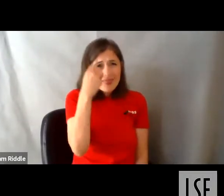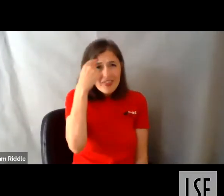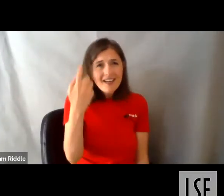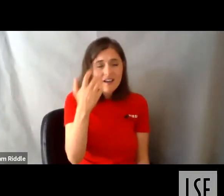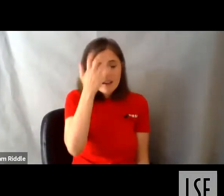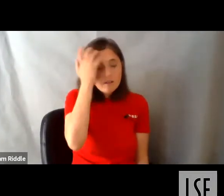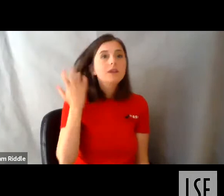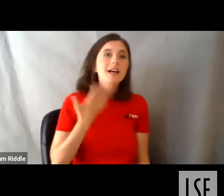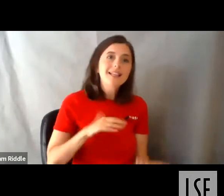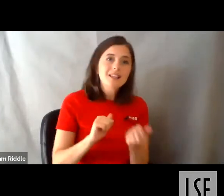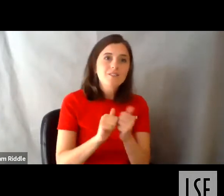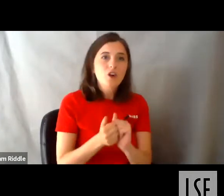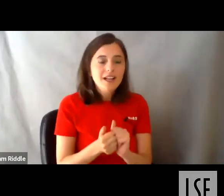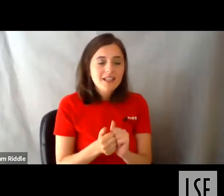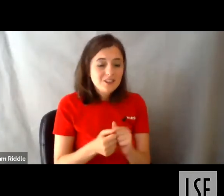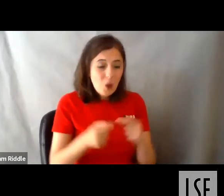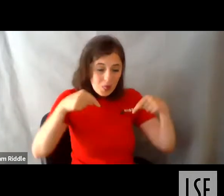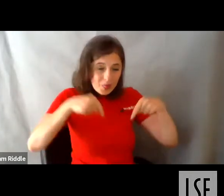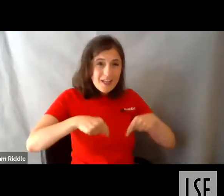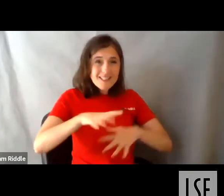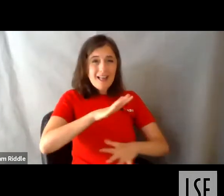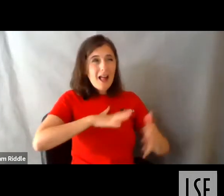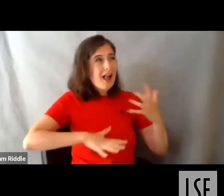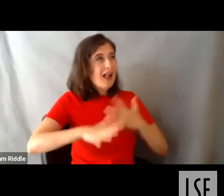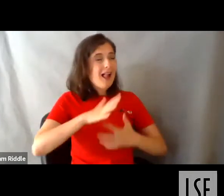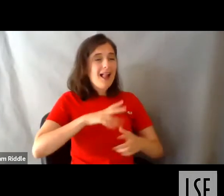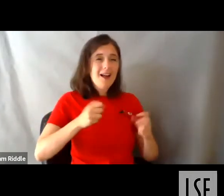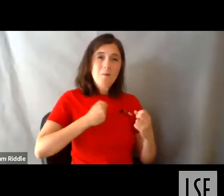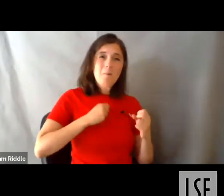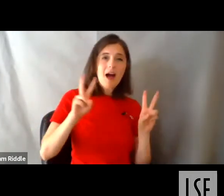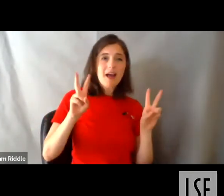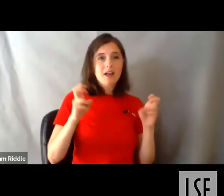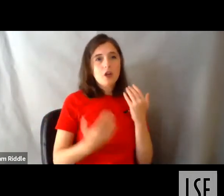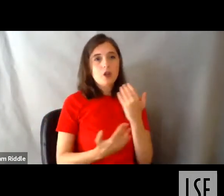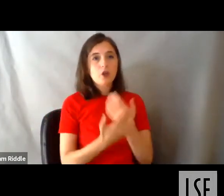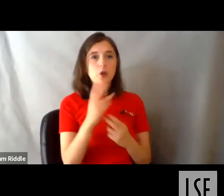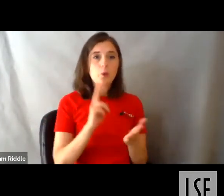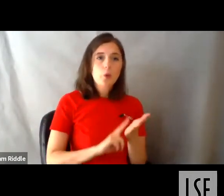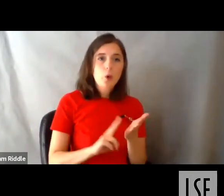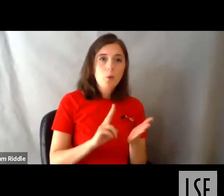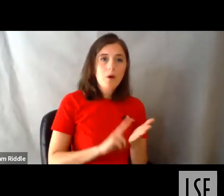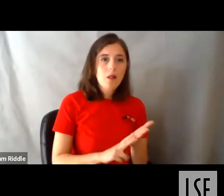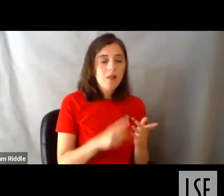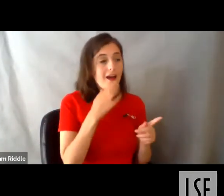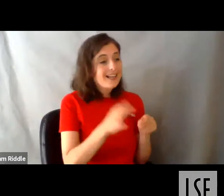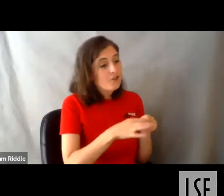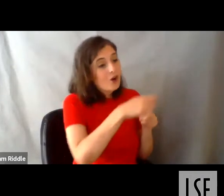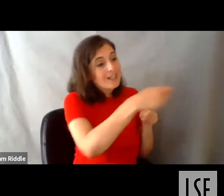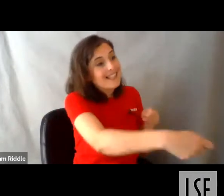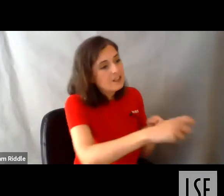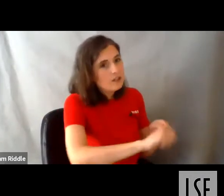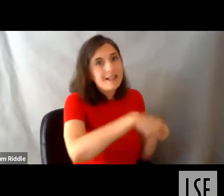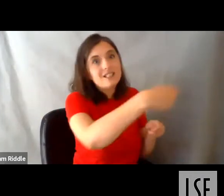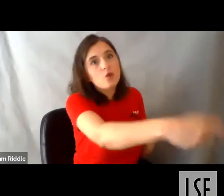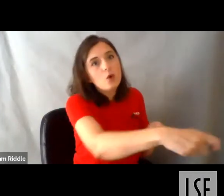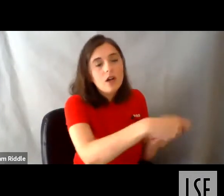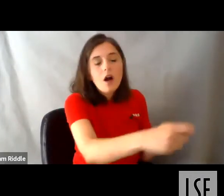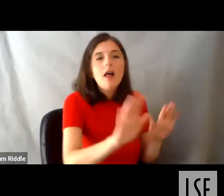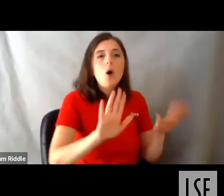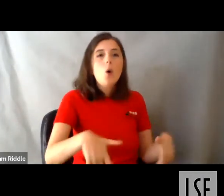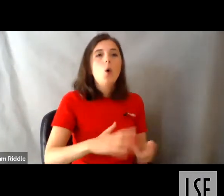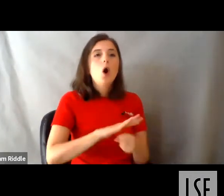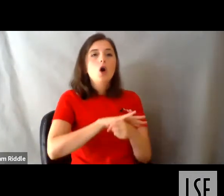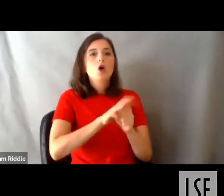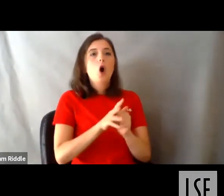So this is my new norm. Extension after extension, then a 3-month COVID reprieve.